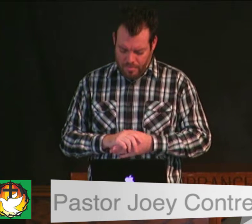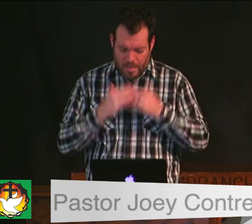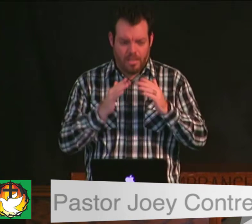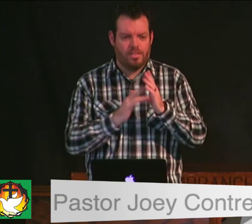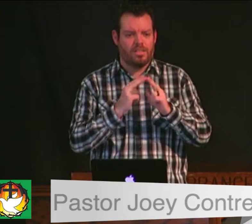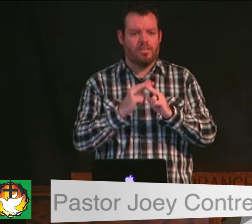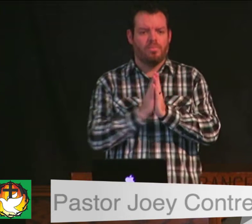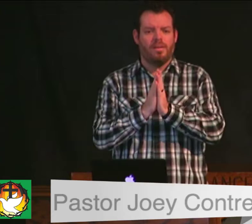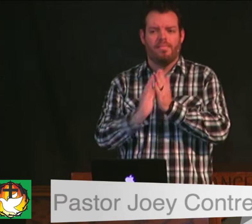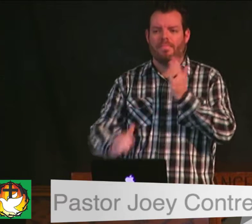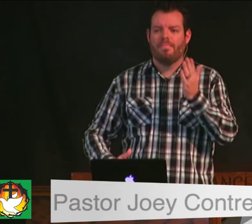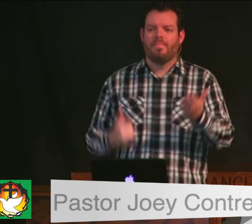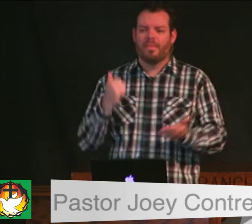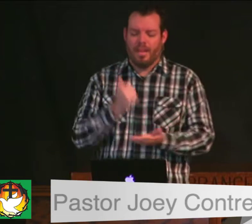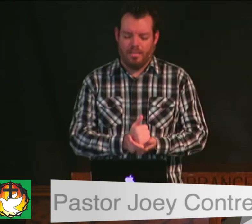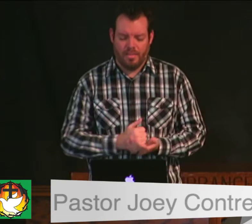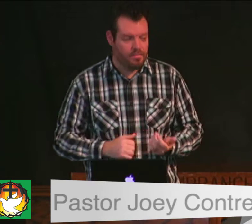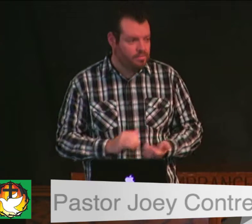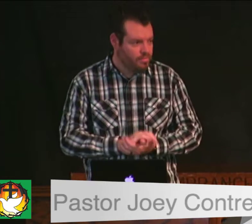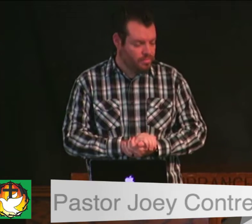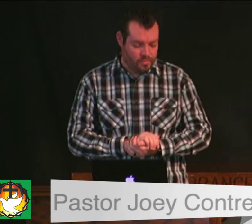Thank you, Jesus' name, for it. Amen.